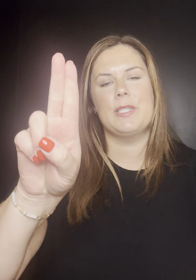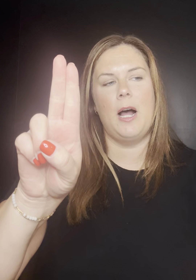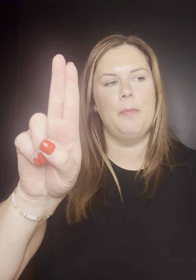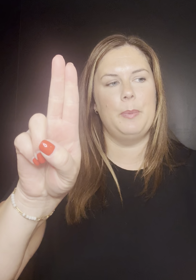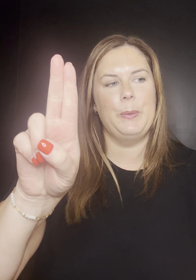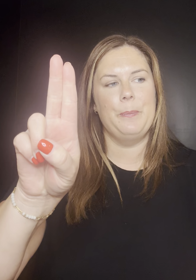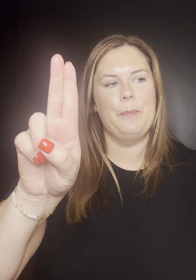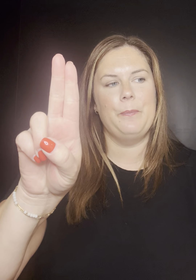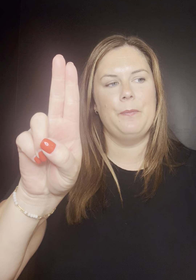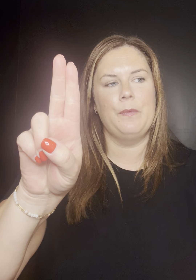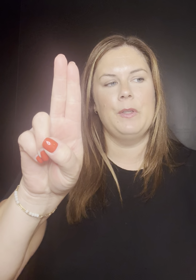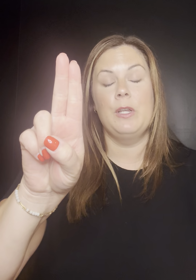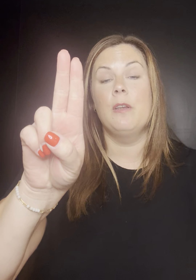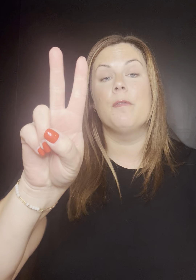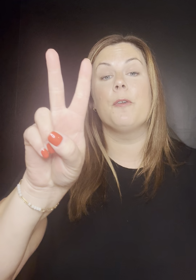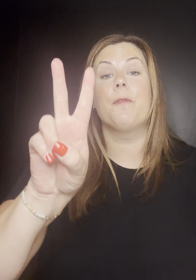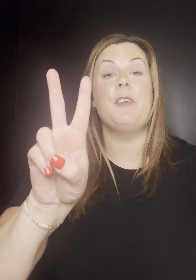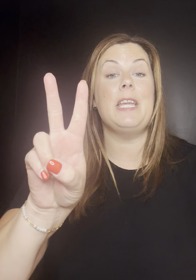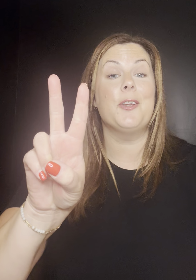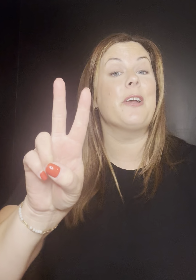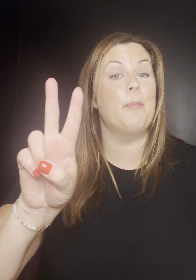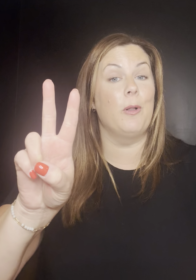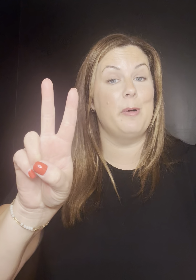up. For V, you're gonna pull them apart.